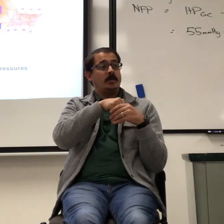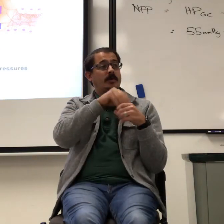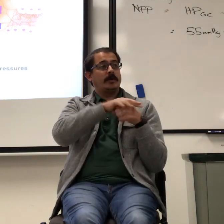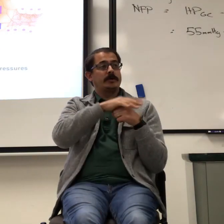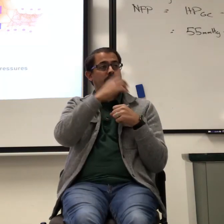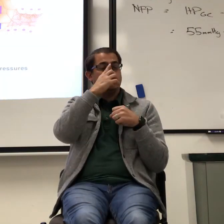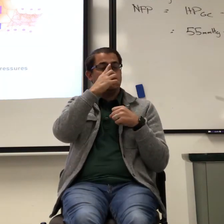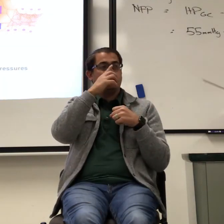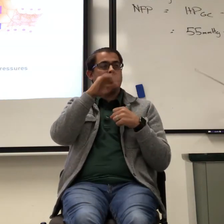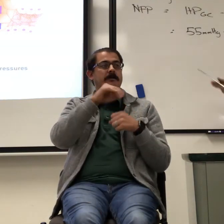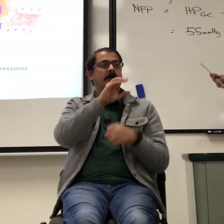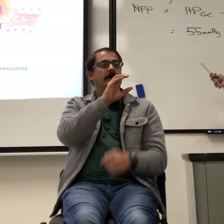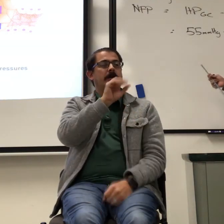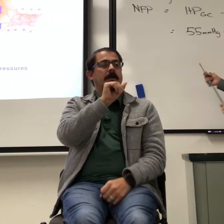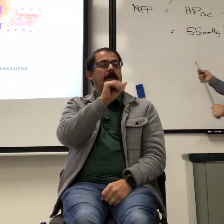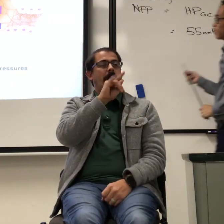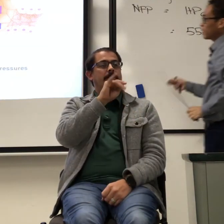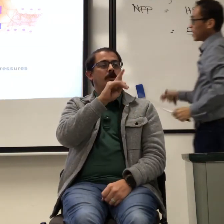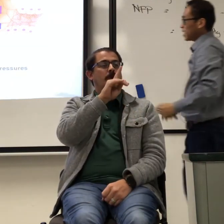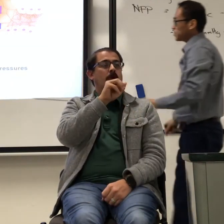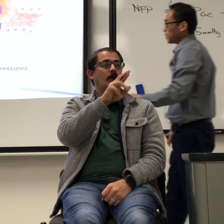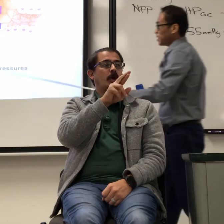It's the capsular pressure. They call it